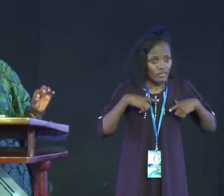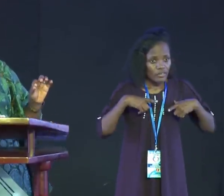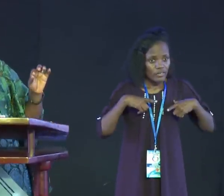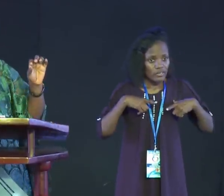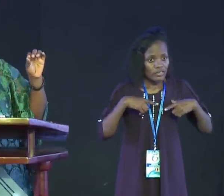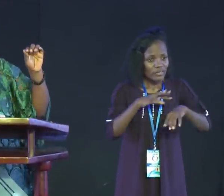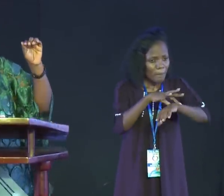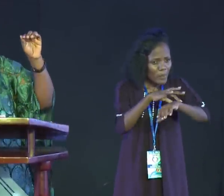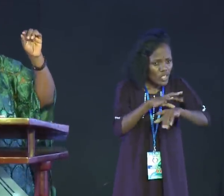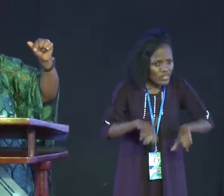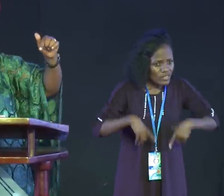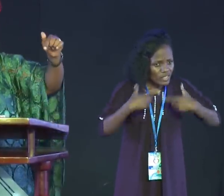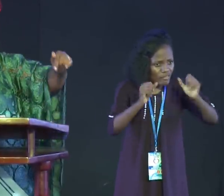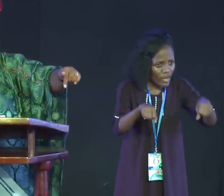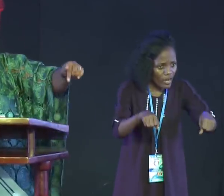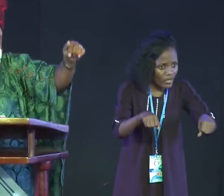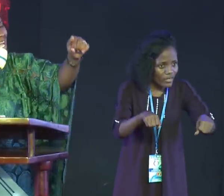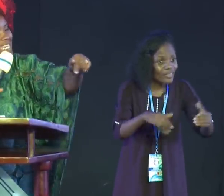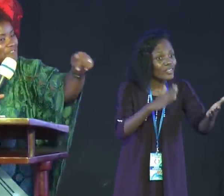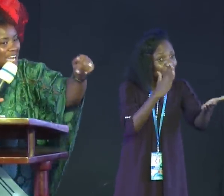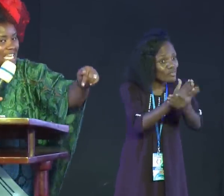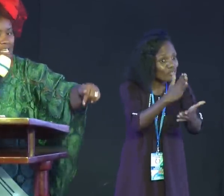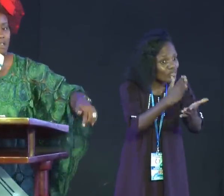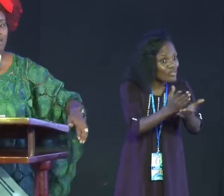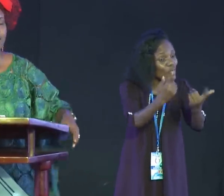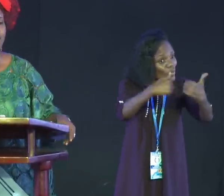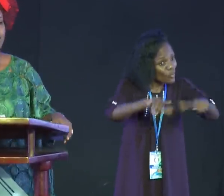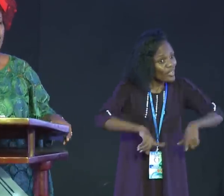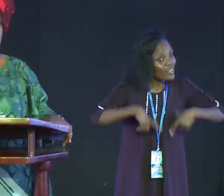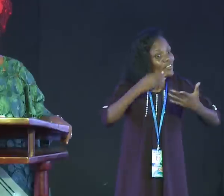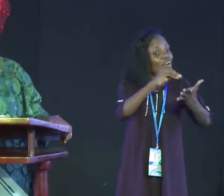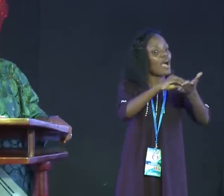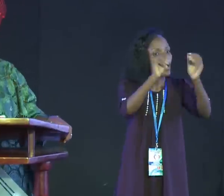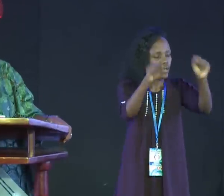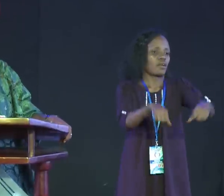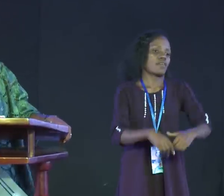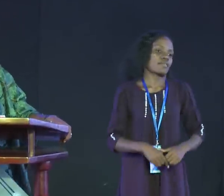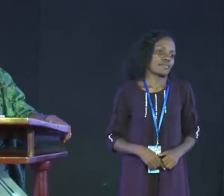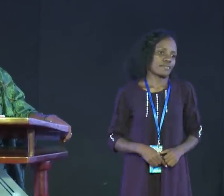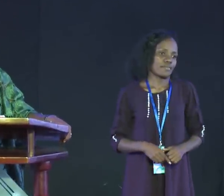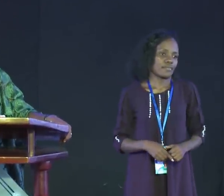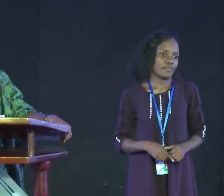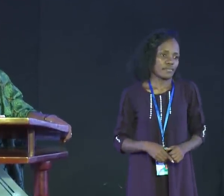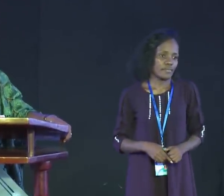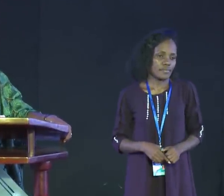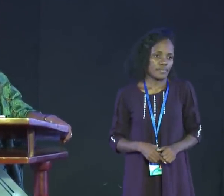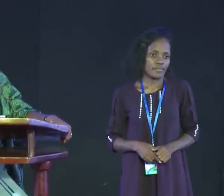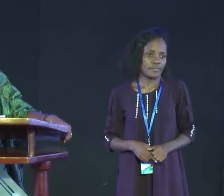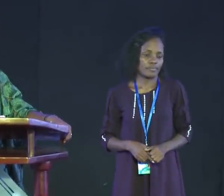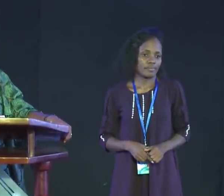amagumba gano gasobola okuba amalamu. The truth is we can live again. Amazima gali nti tusobola okuba abalamu nate.